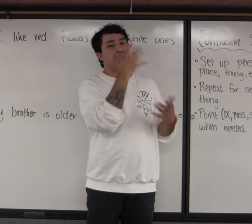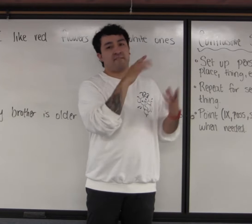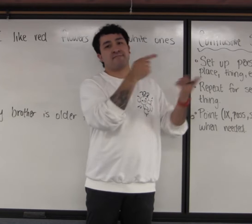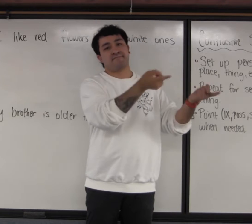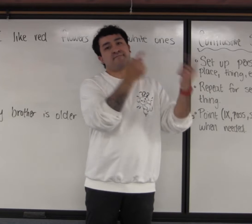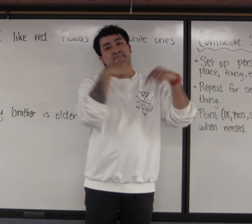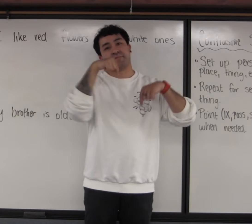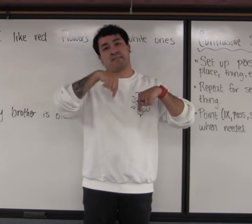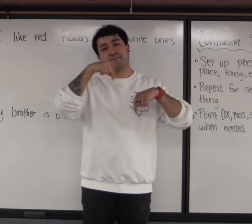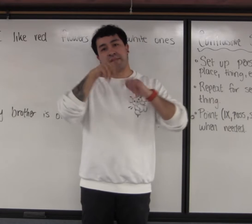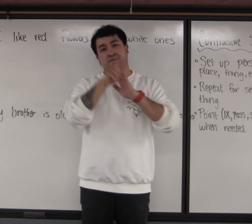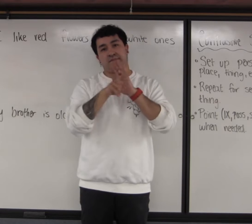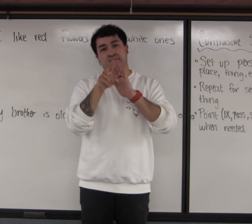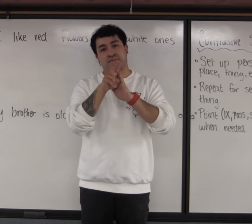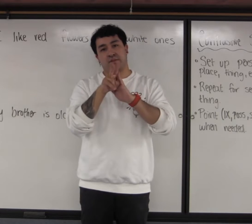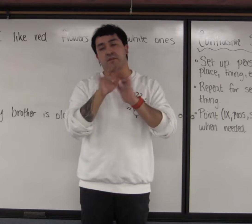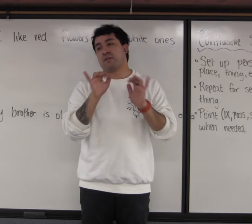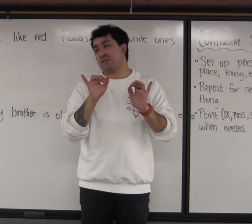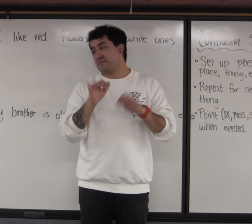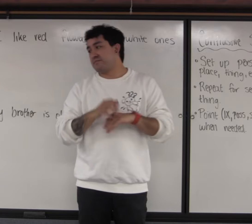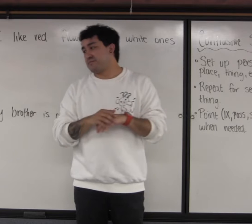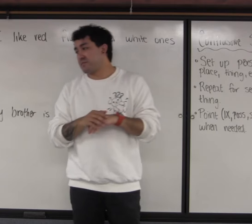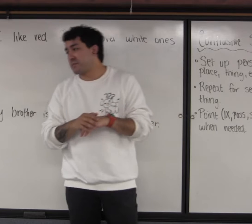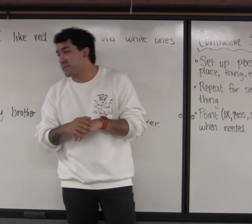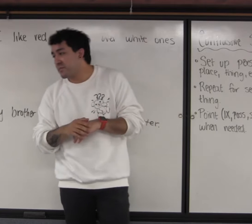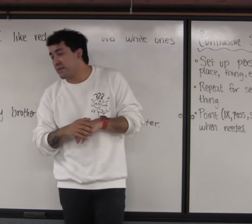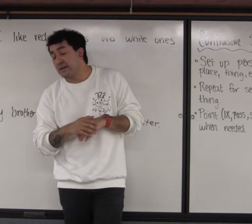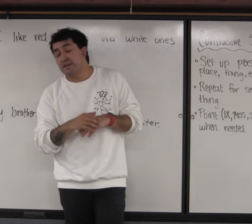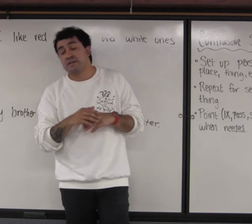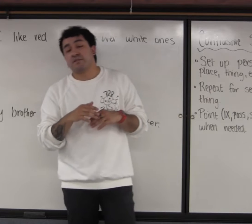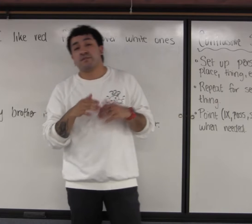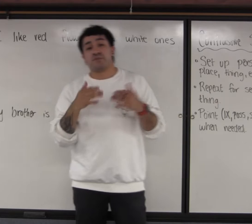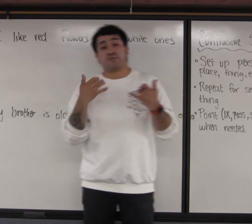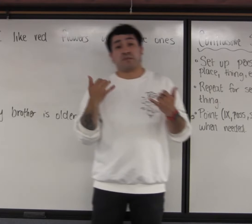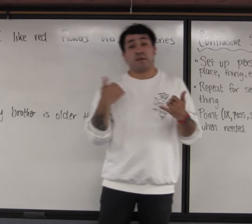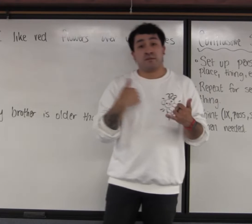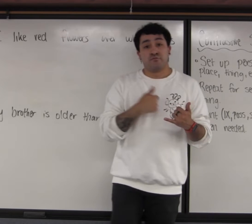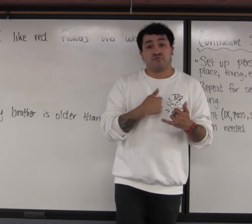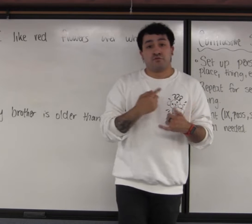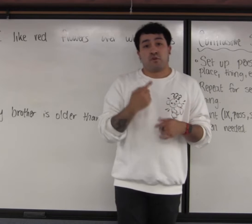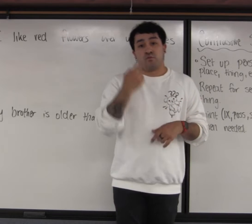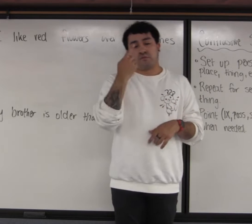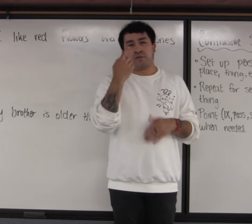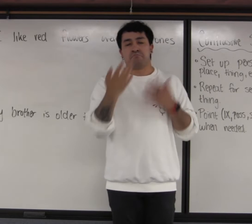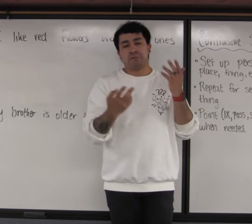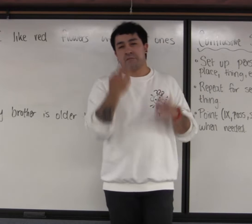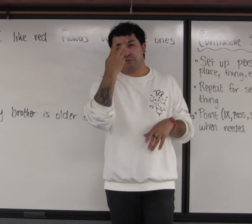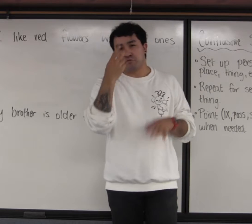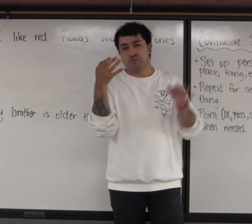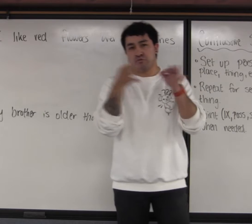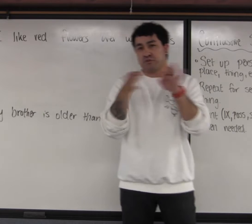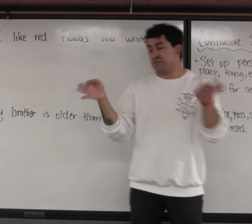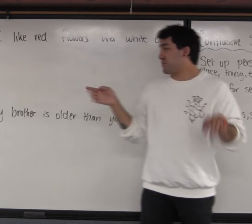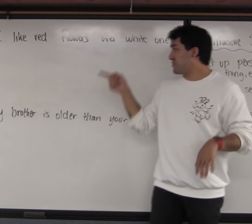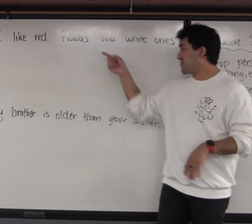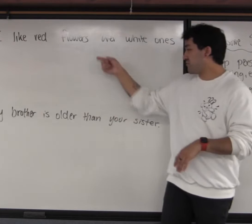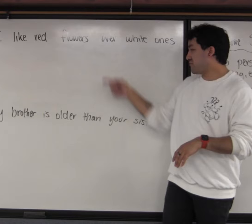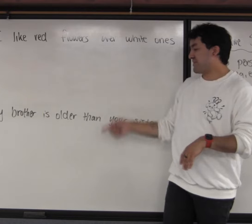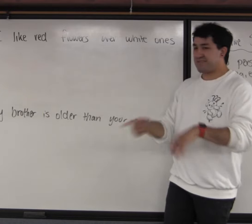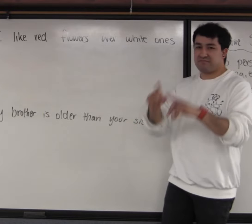find those videos, and then come back to this one later. Okay. So, today we'll look at one, maybe